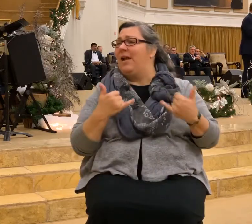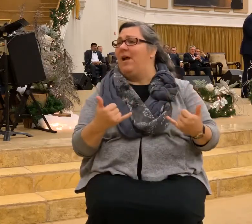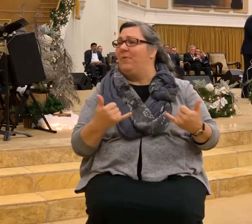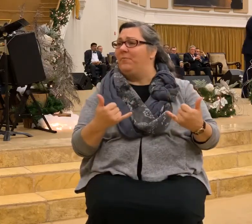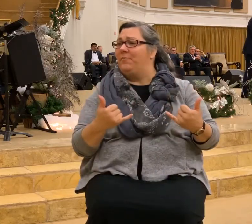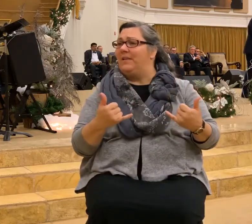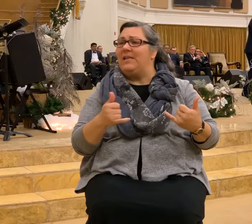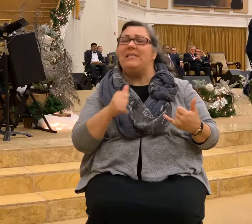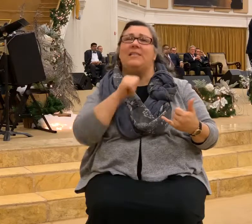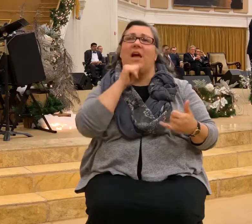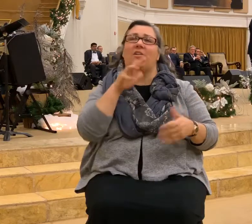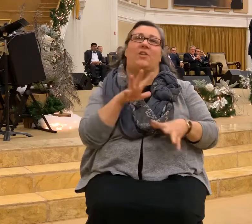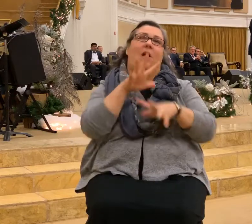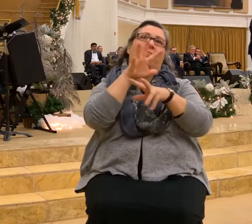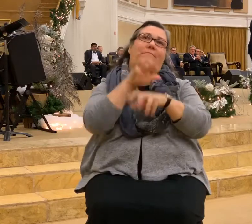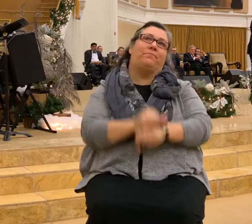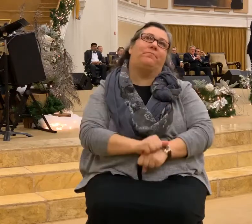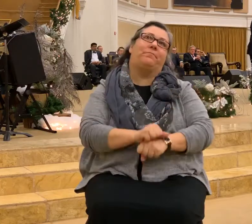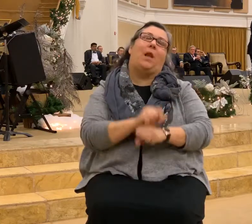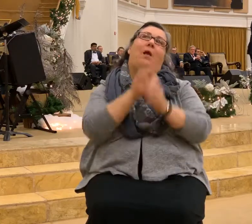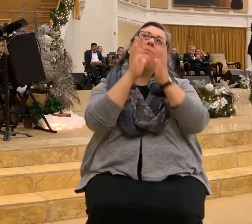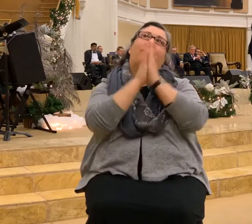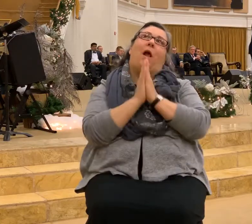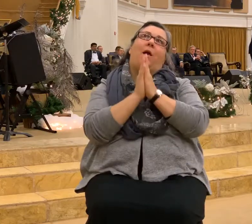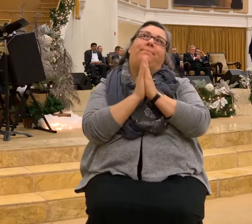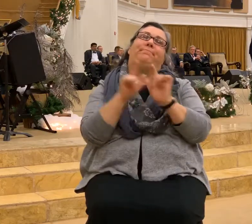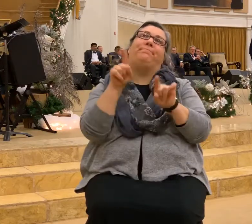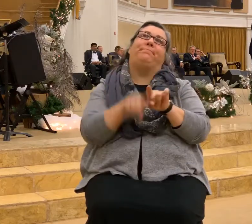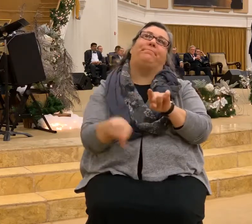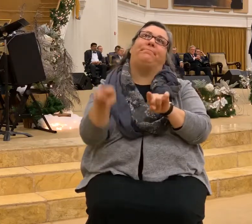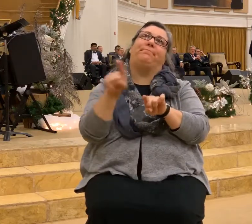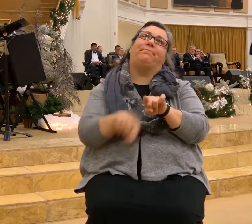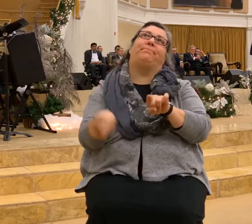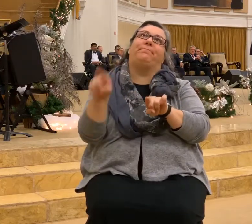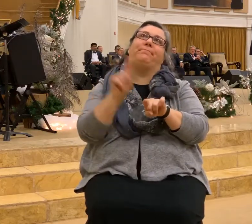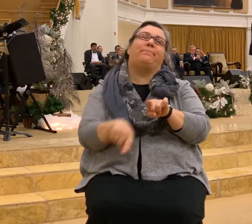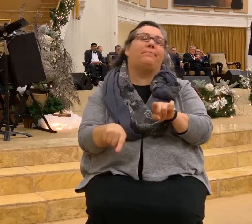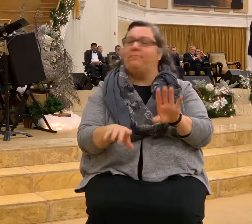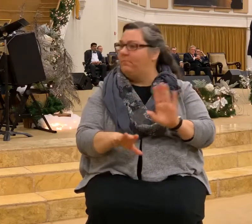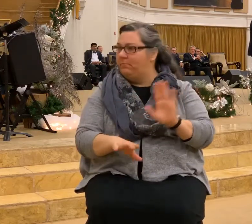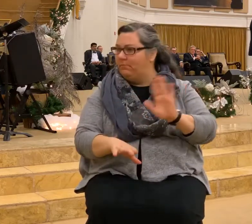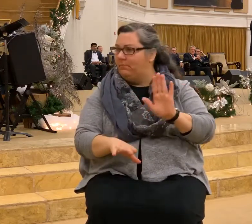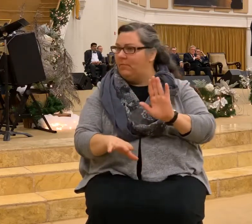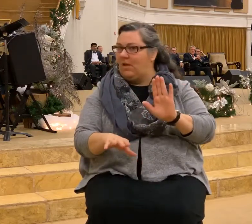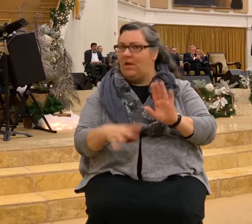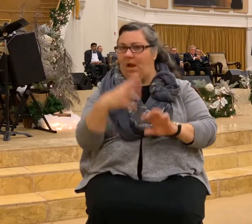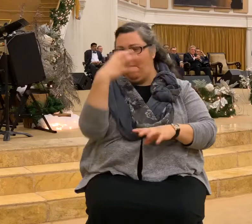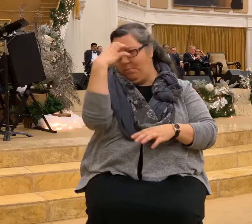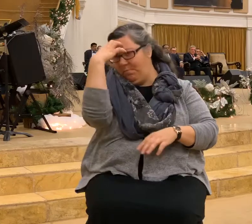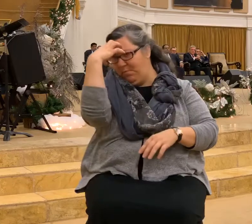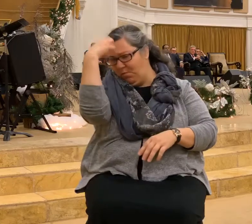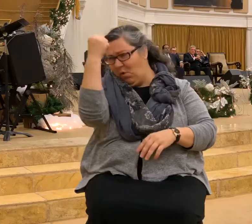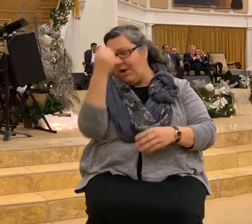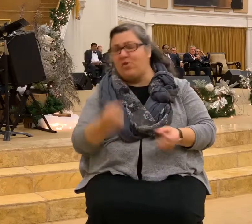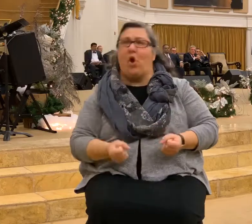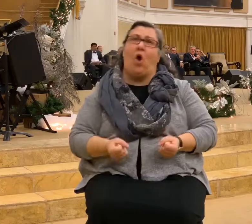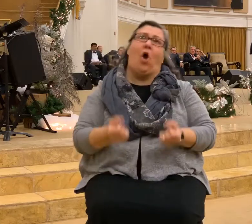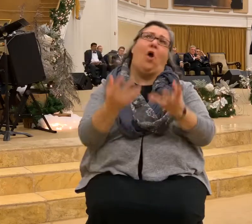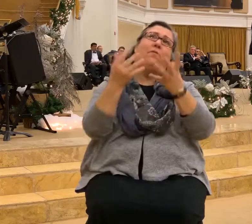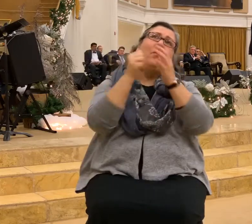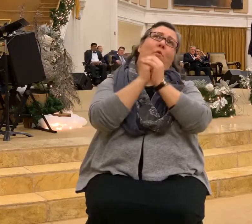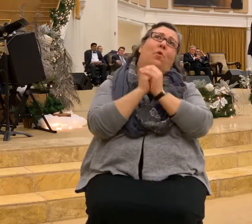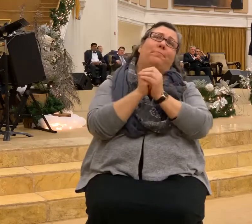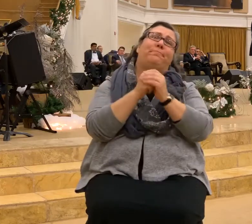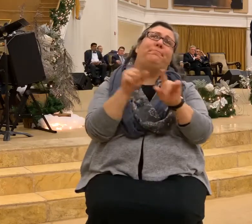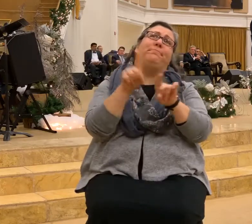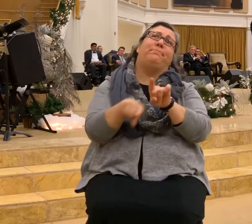little ritualistic prayer. He doesn't bring some little rote, memorized offering of worship.